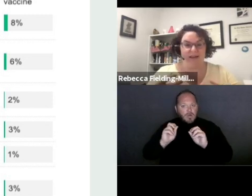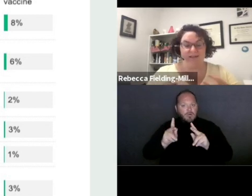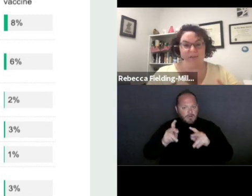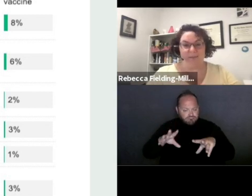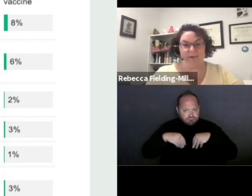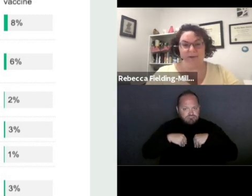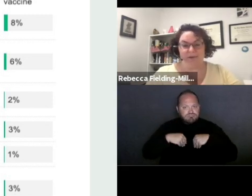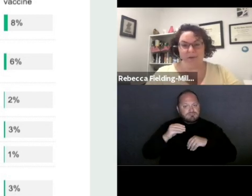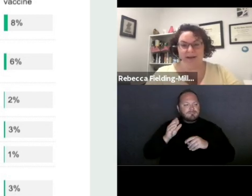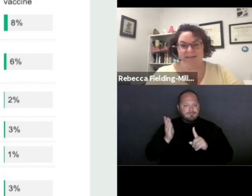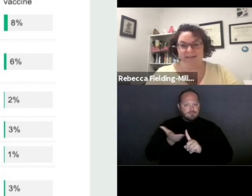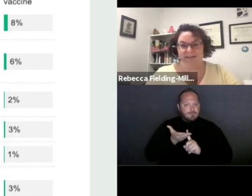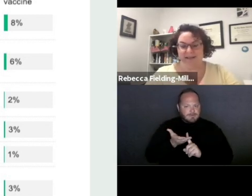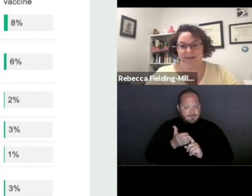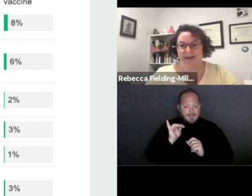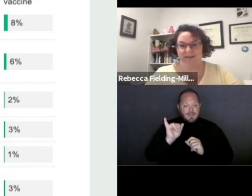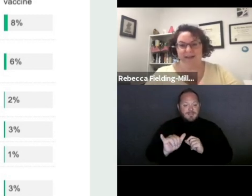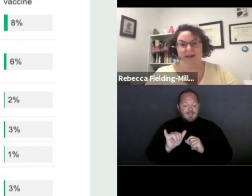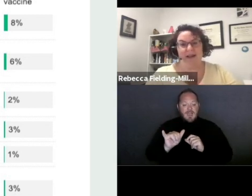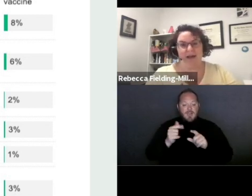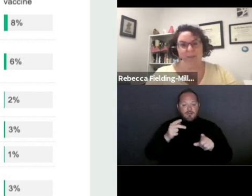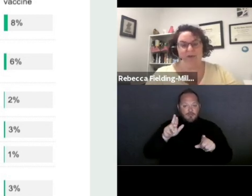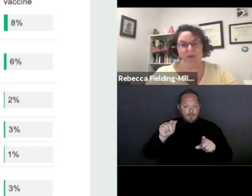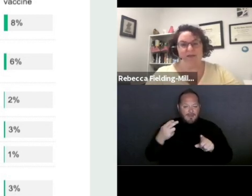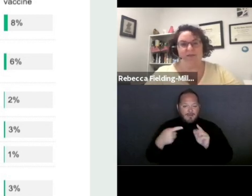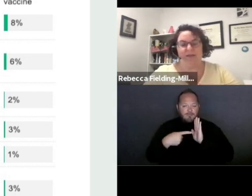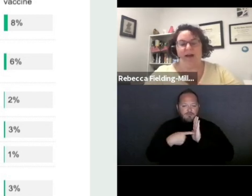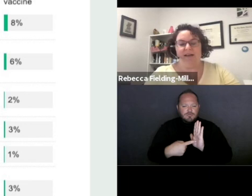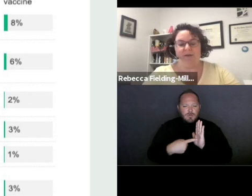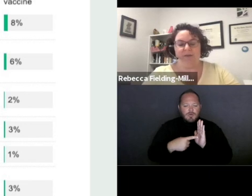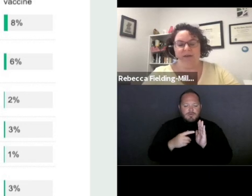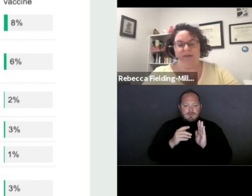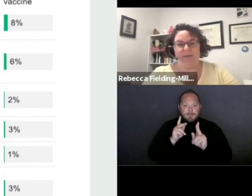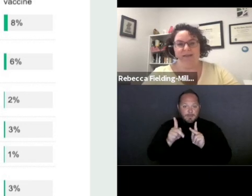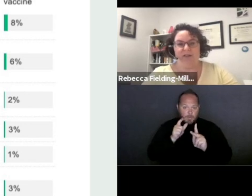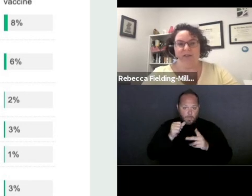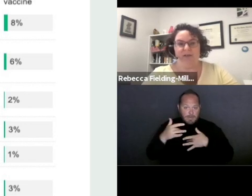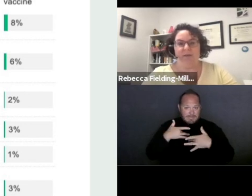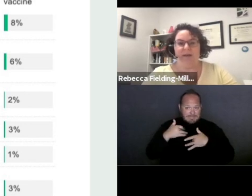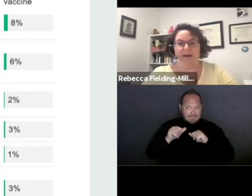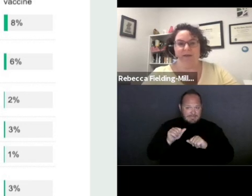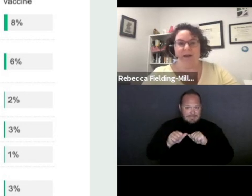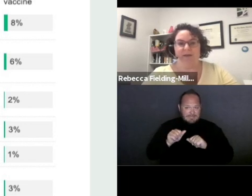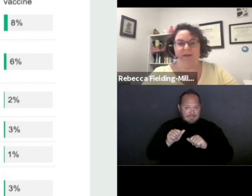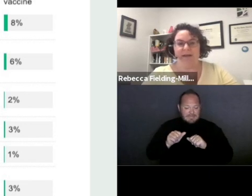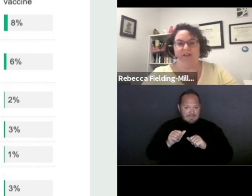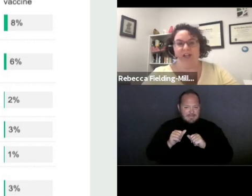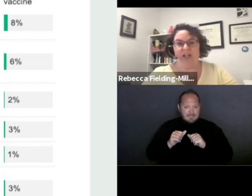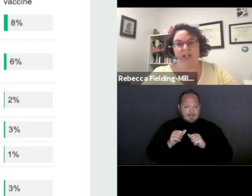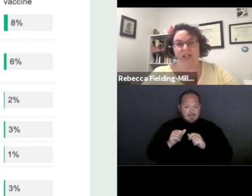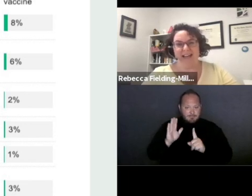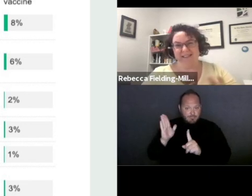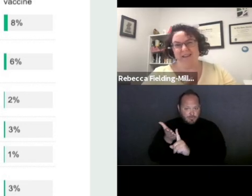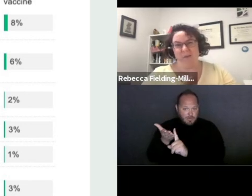different sets of people who are hesitant to get the vaccine, how persuasive they find different messages. This is from the Kaiser Family